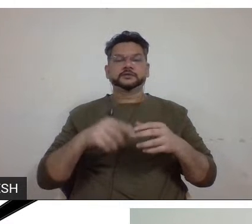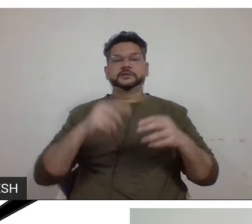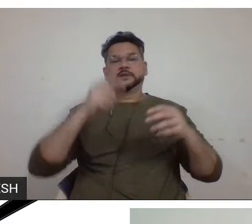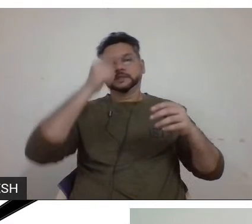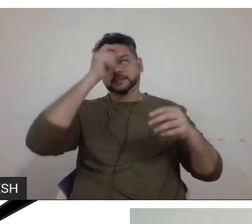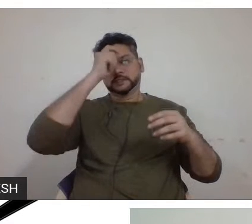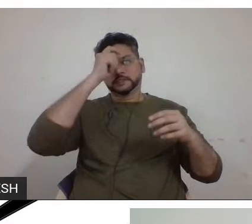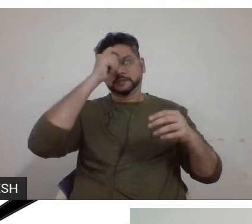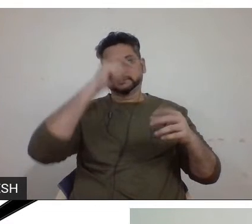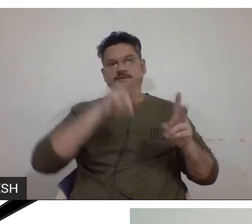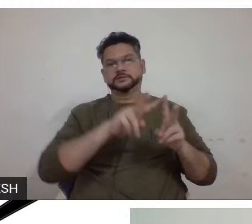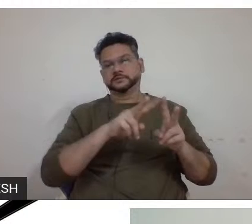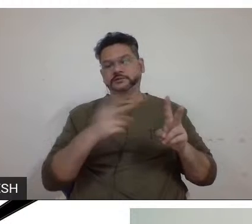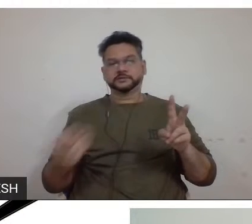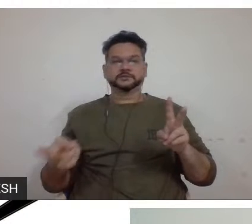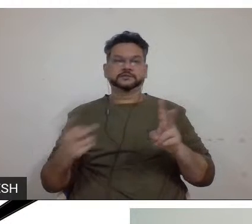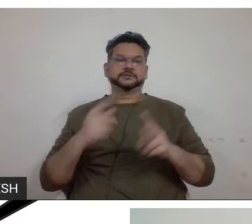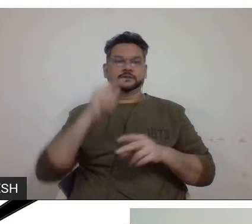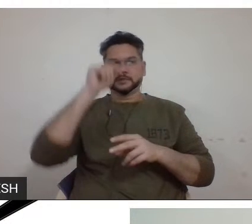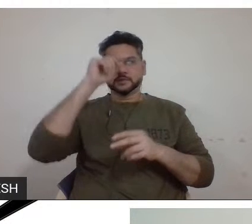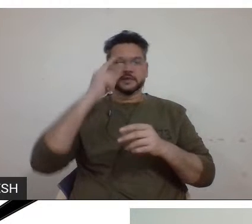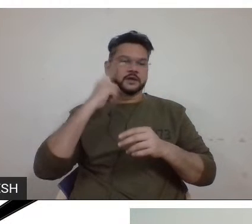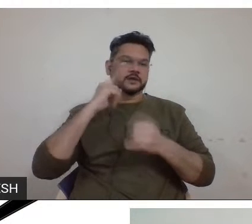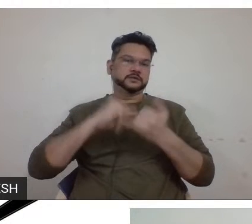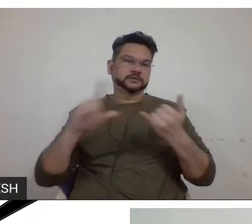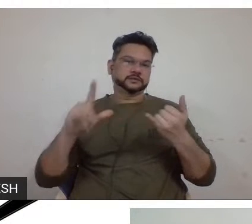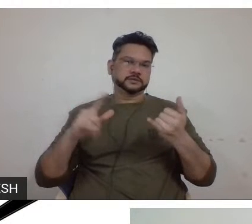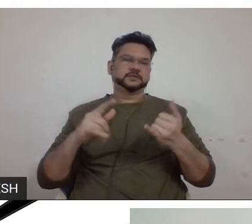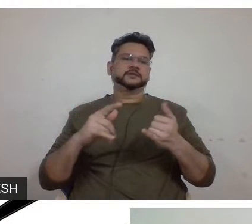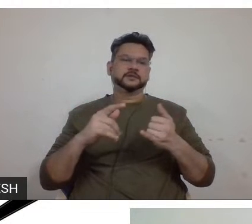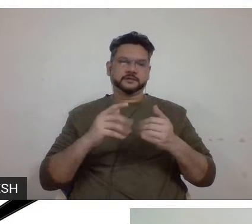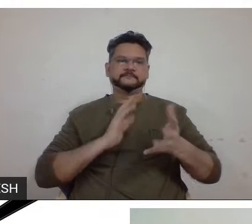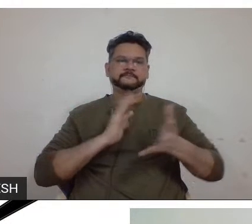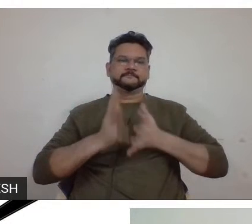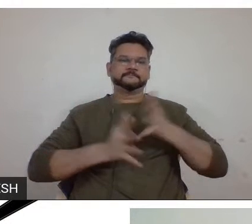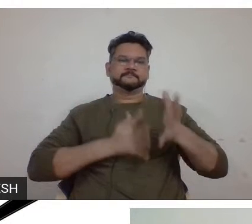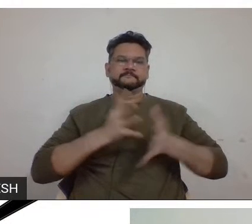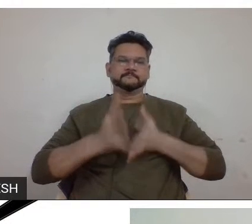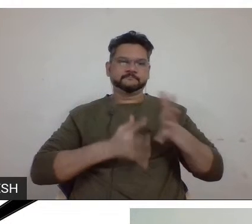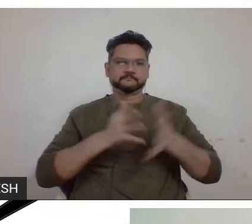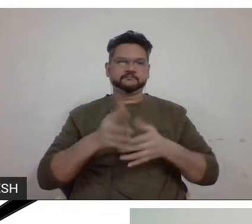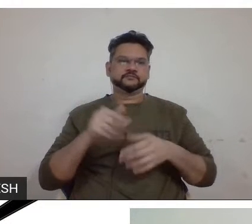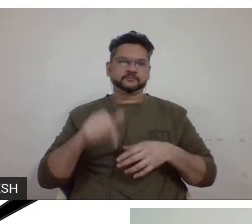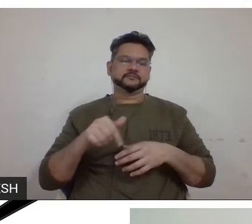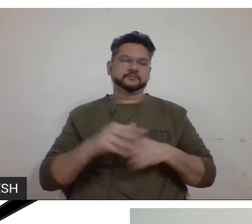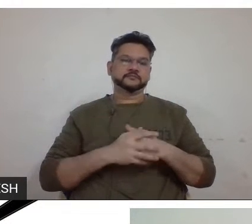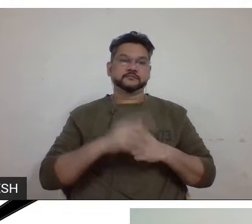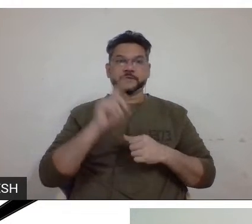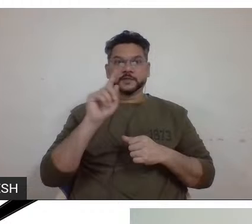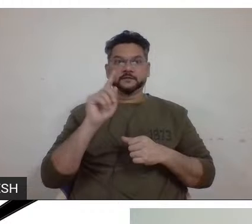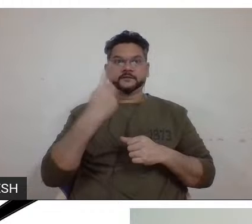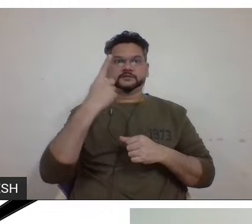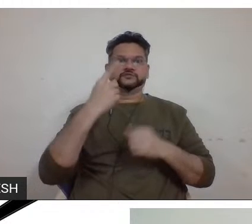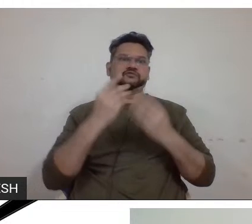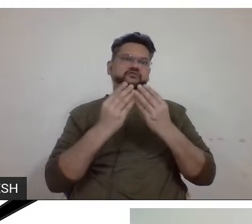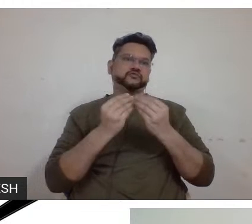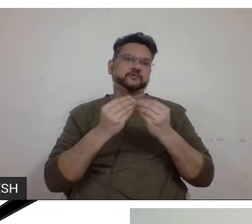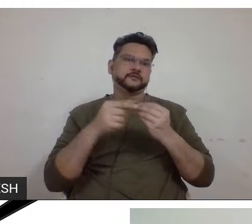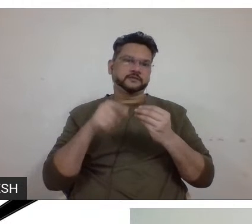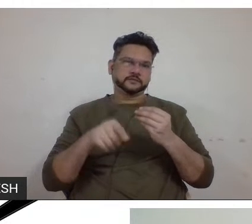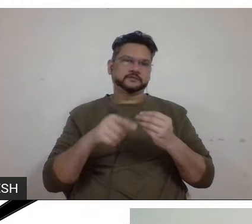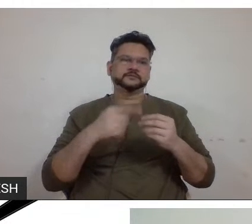sign language animated videos. I think that will be the first working software for the translation